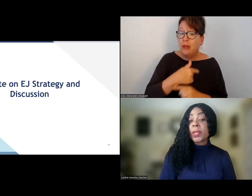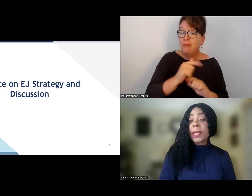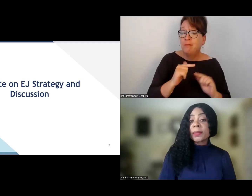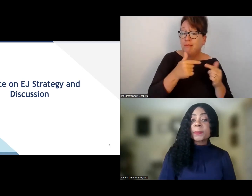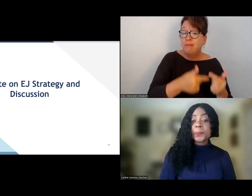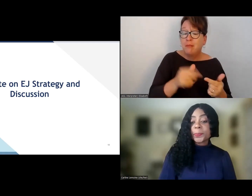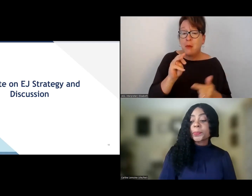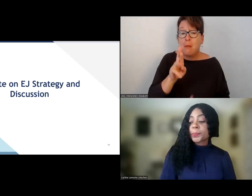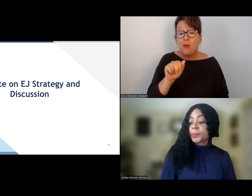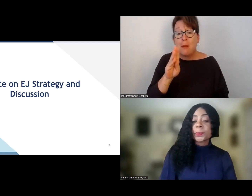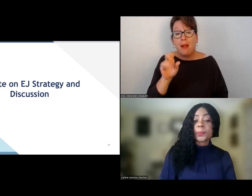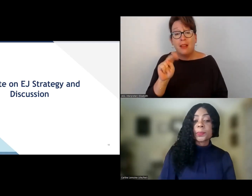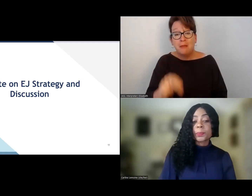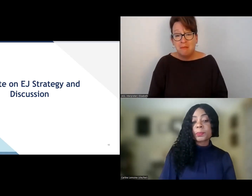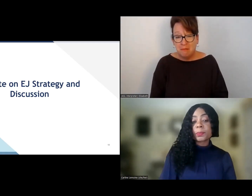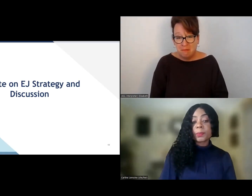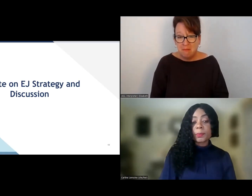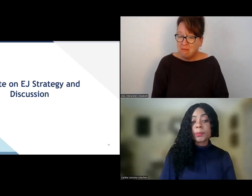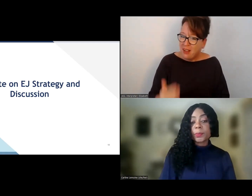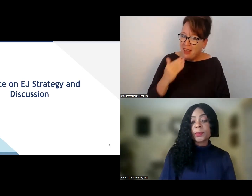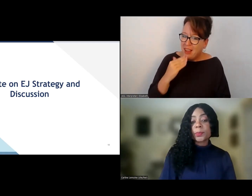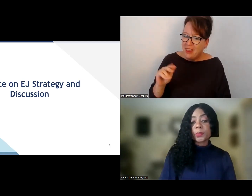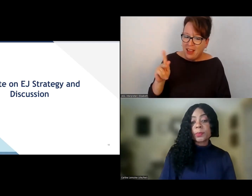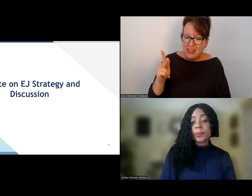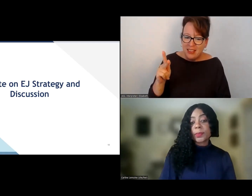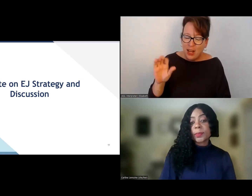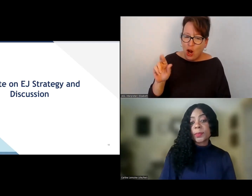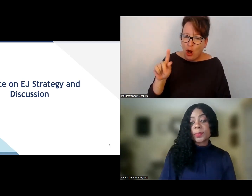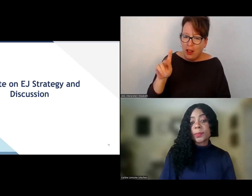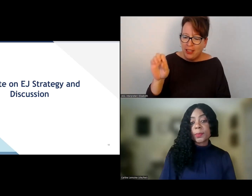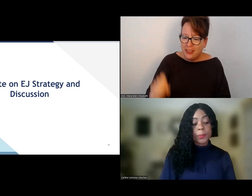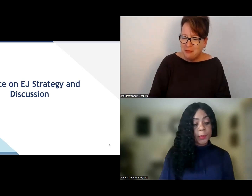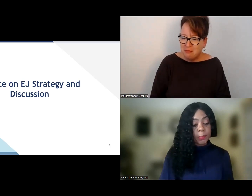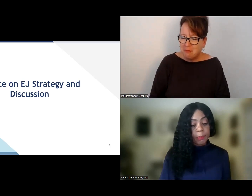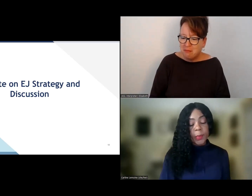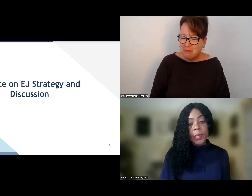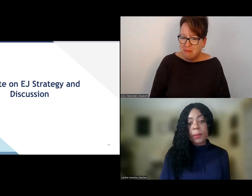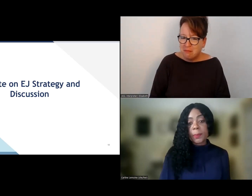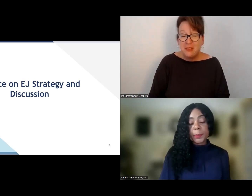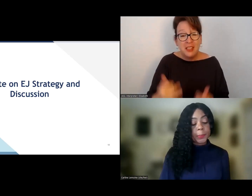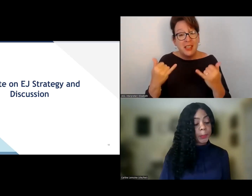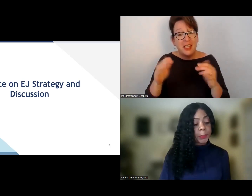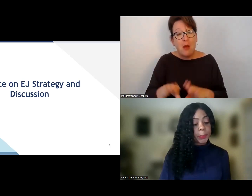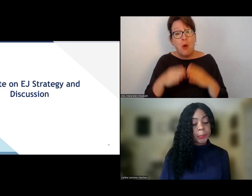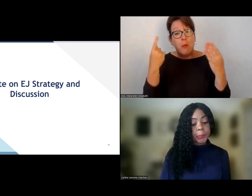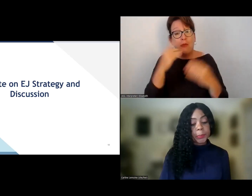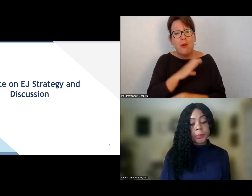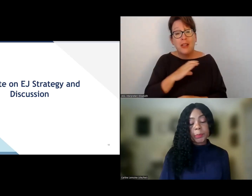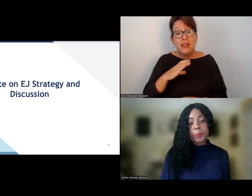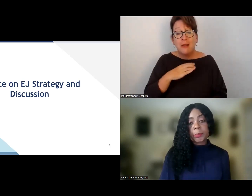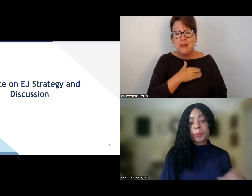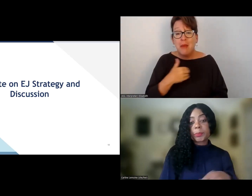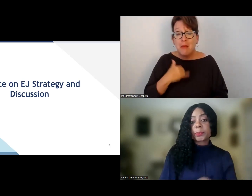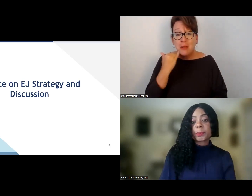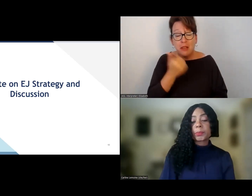to Maria Bellin. Thanks, Carlene. Yeah, I'll just open it up for the council members if you